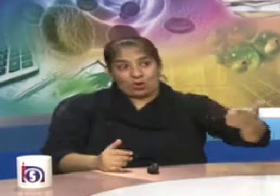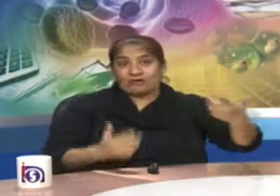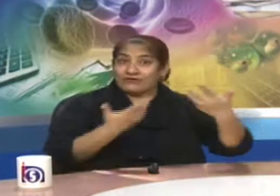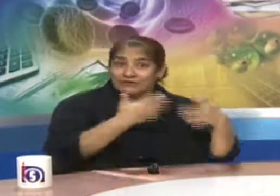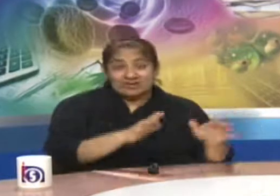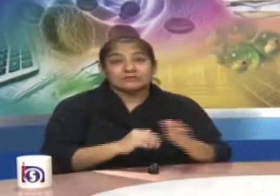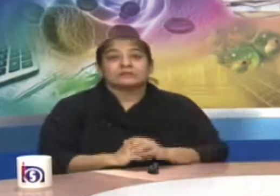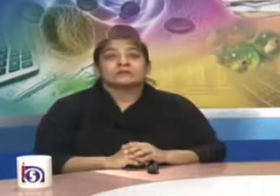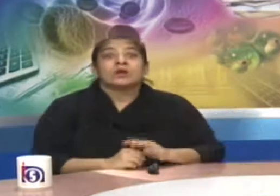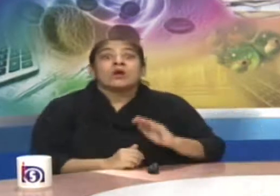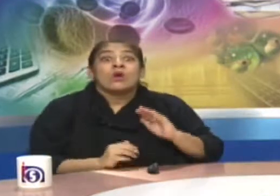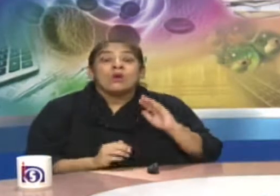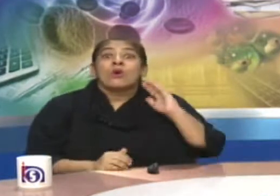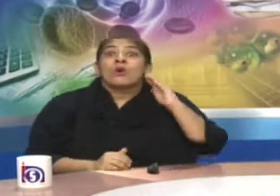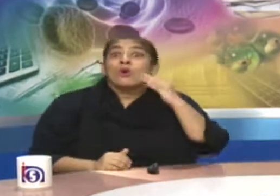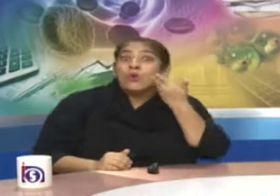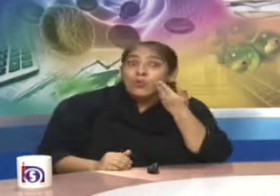then and the bank gives loan,